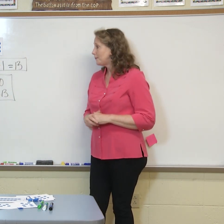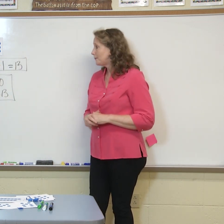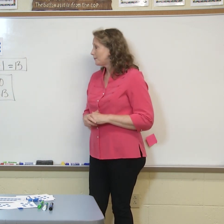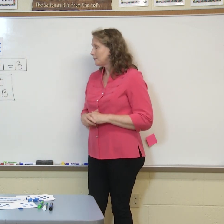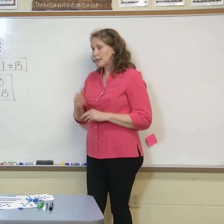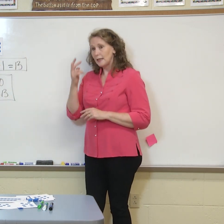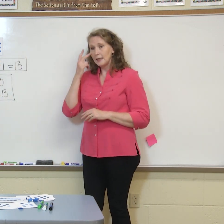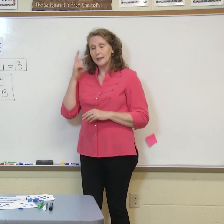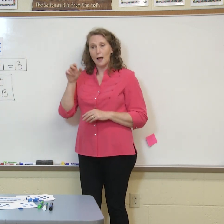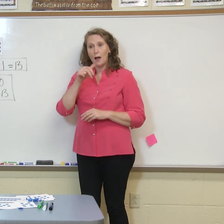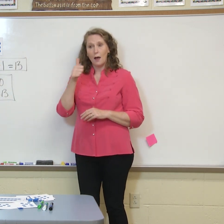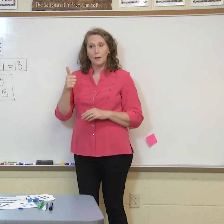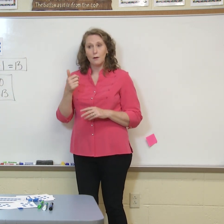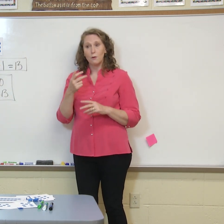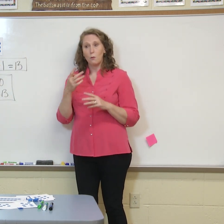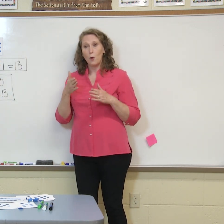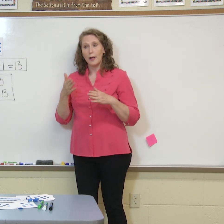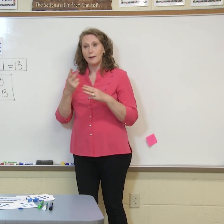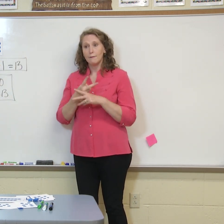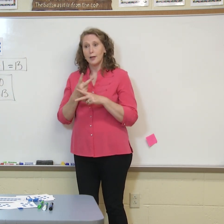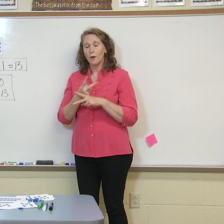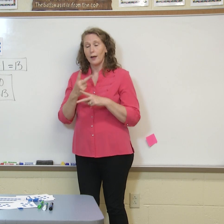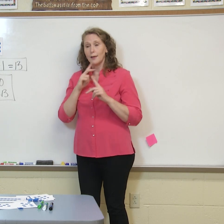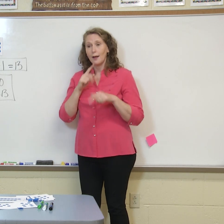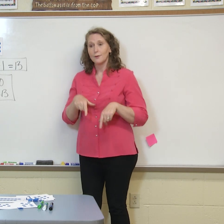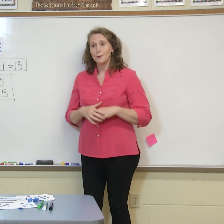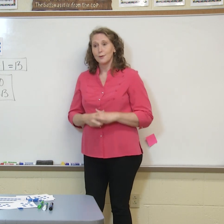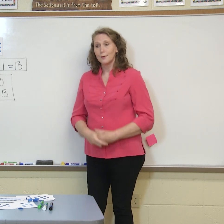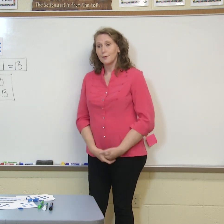Do you see any more ways?